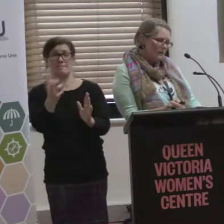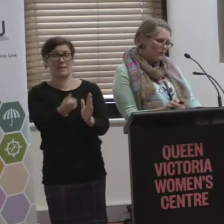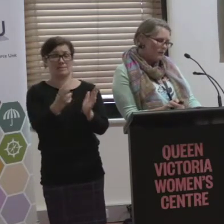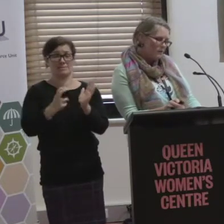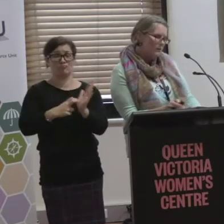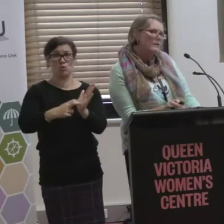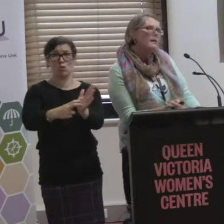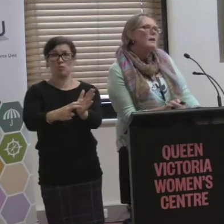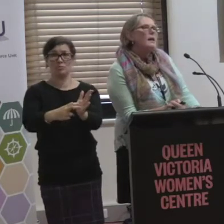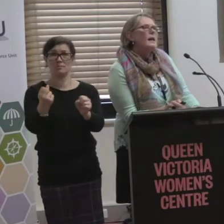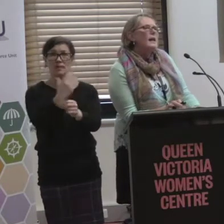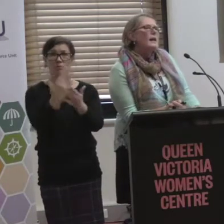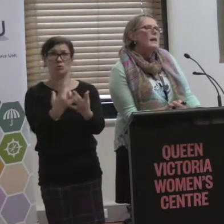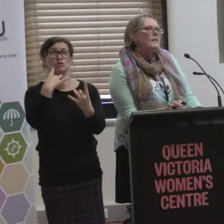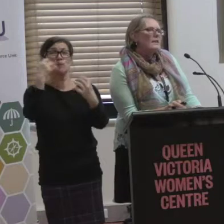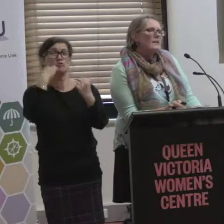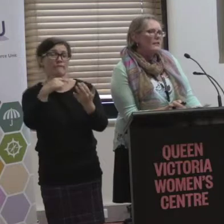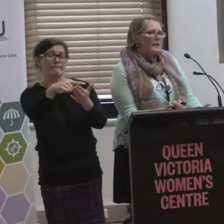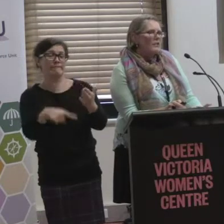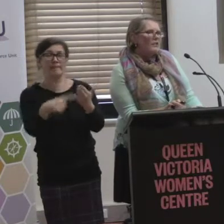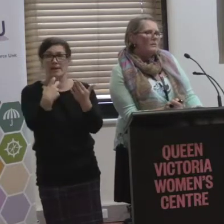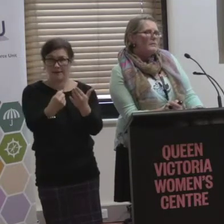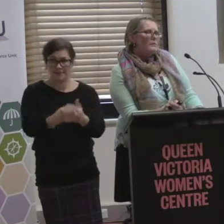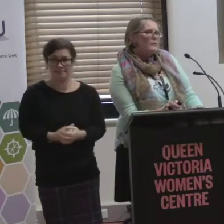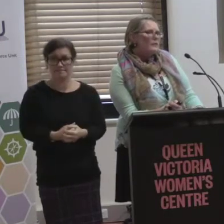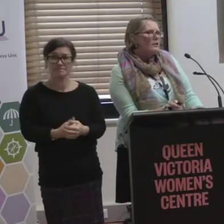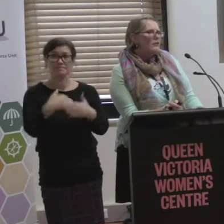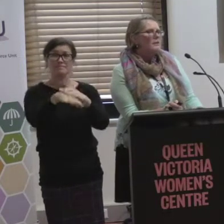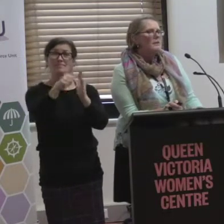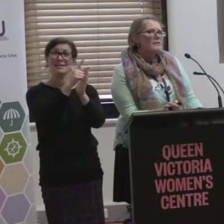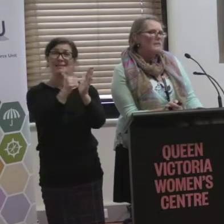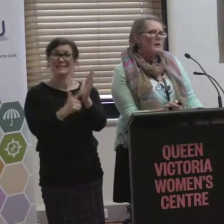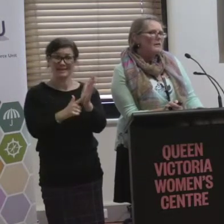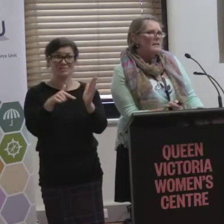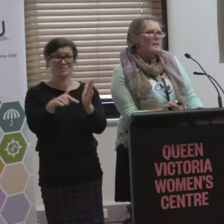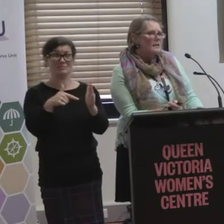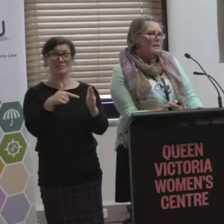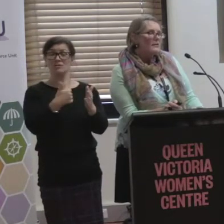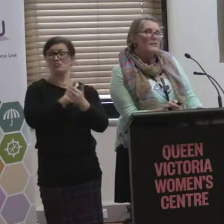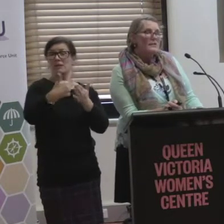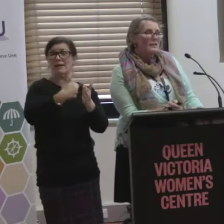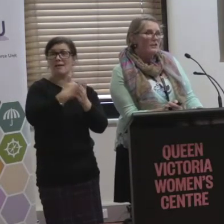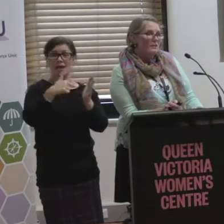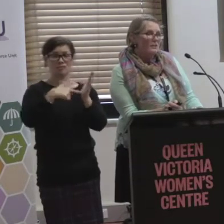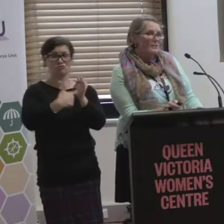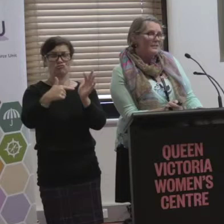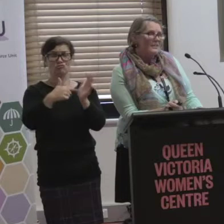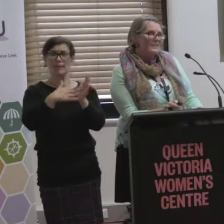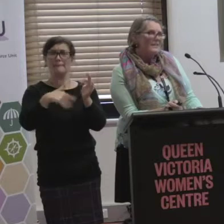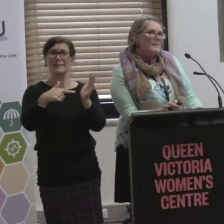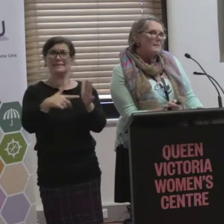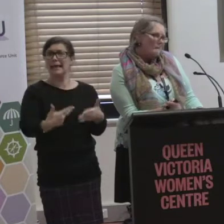patient's clinical records. In the legislation, routine treatment's defined as anything that's not significant